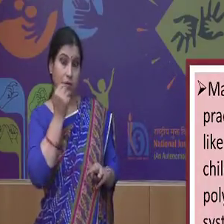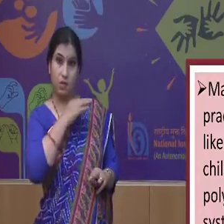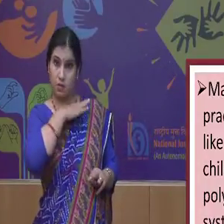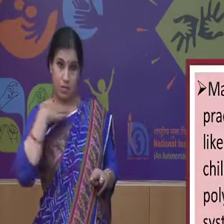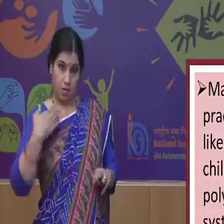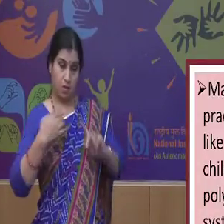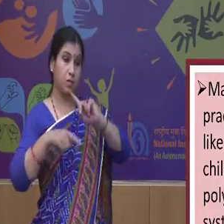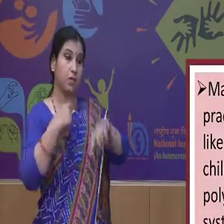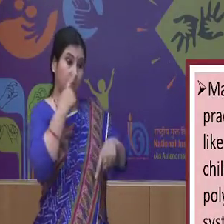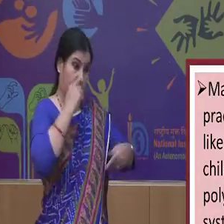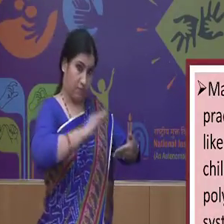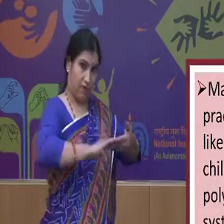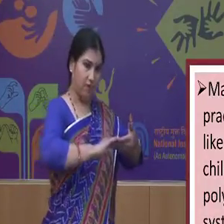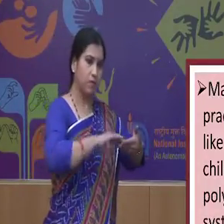burning of widows with their husbands.